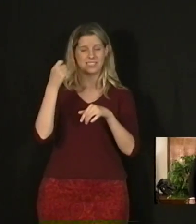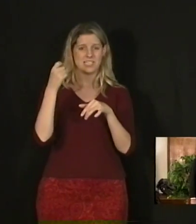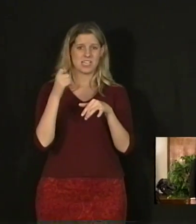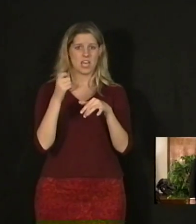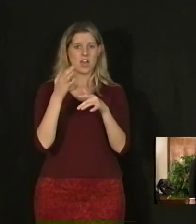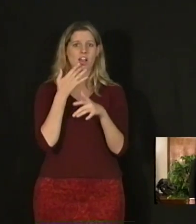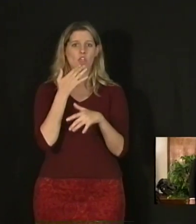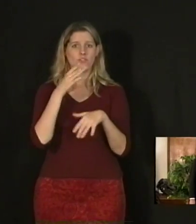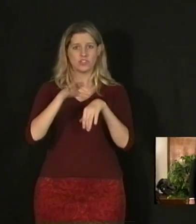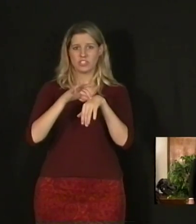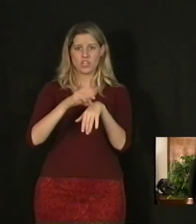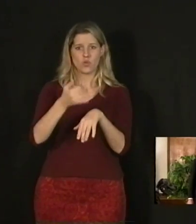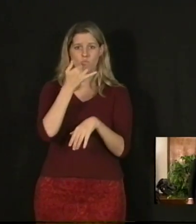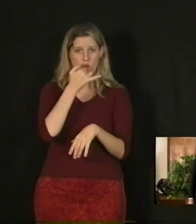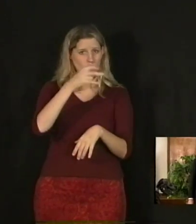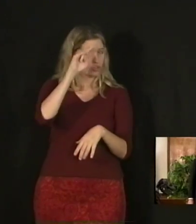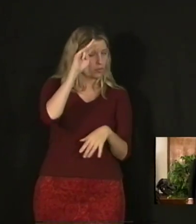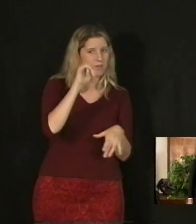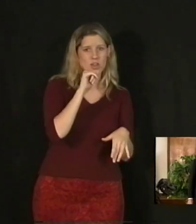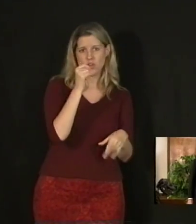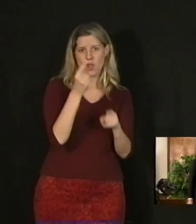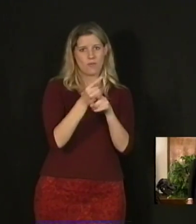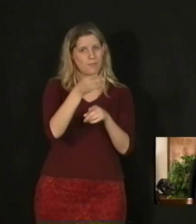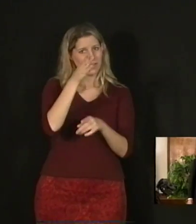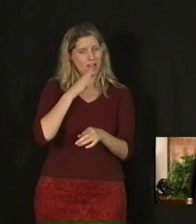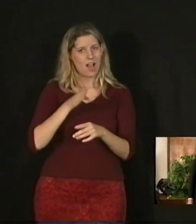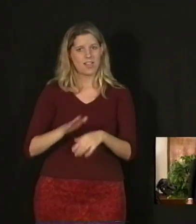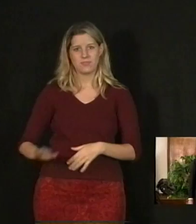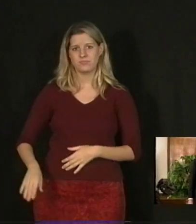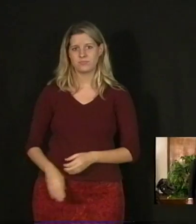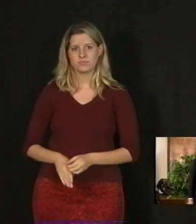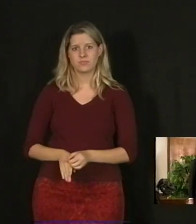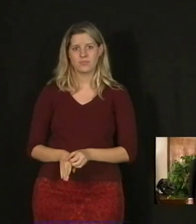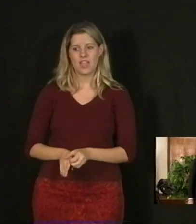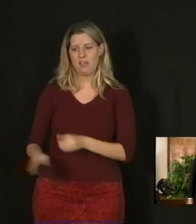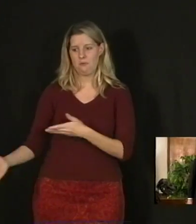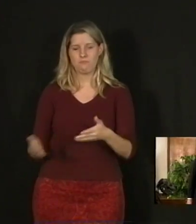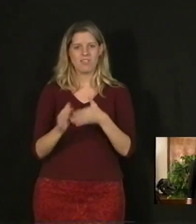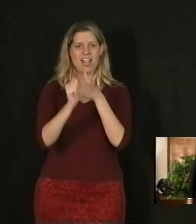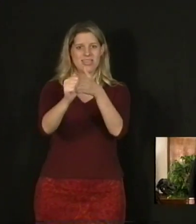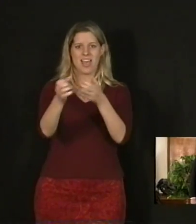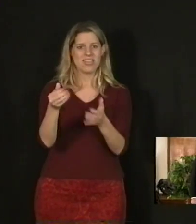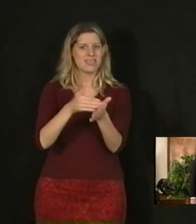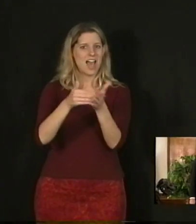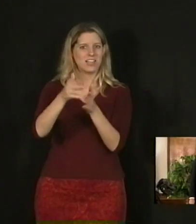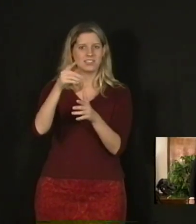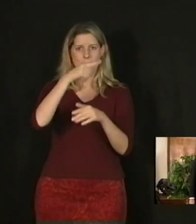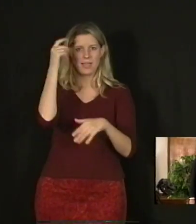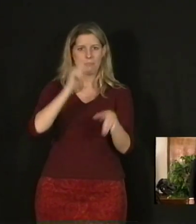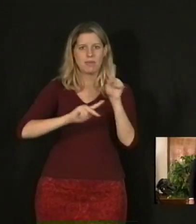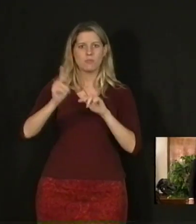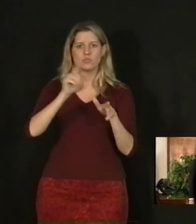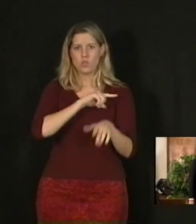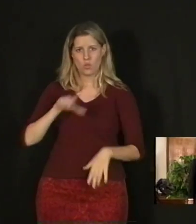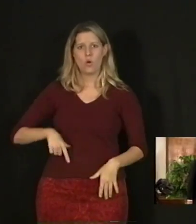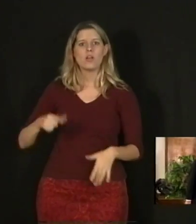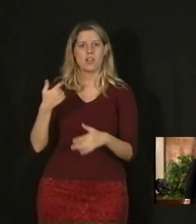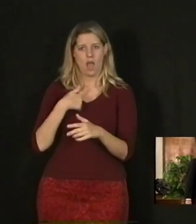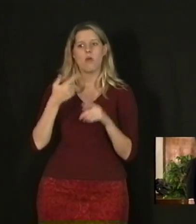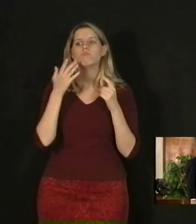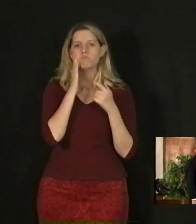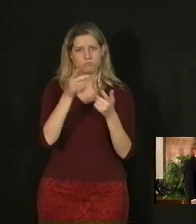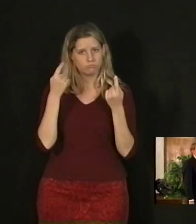Amen. Okay, I've brought thousands of black people to the Lord. And I intend to keep doing it, okay? And they're going to be in heaven whether you like it or